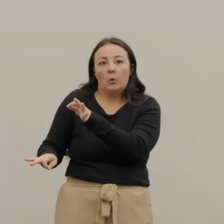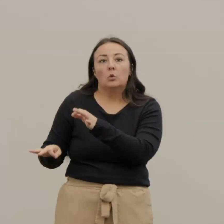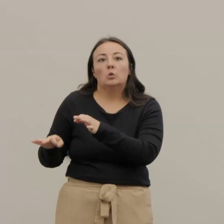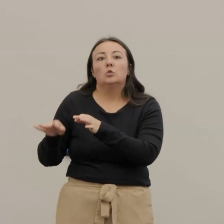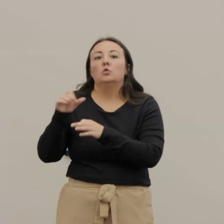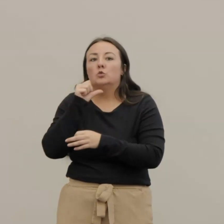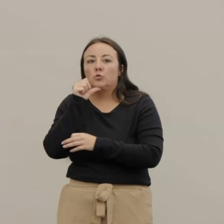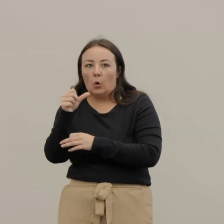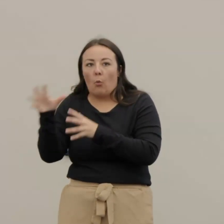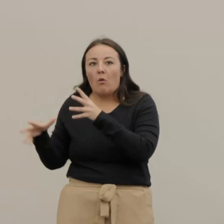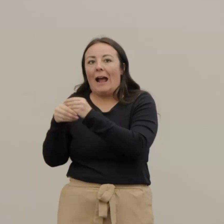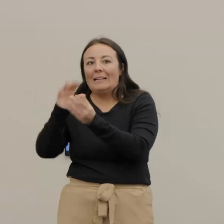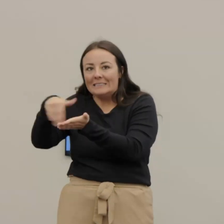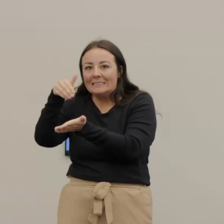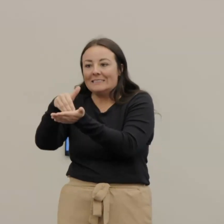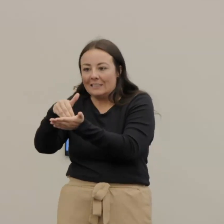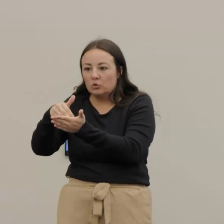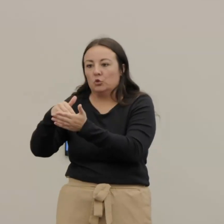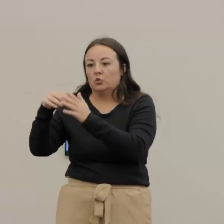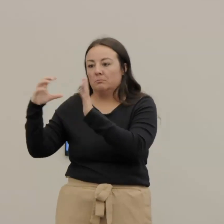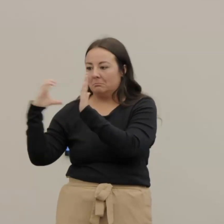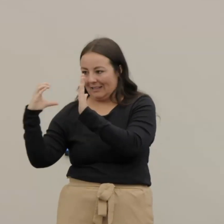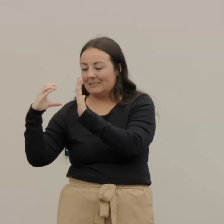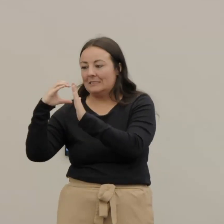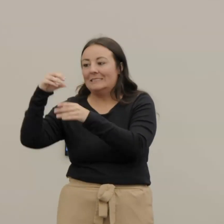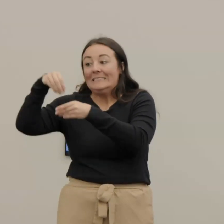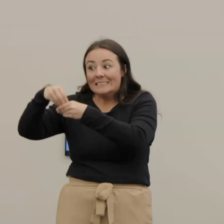worst. You can call me out on that on the frequent.